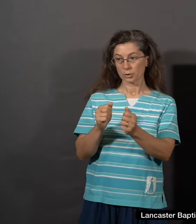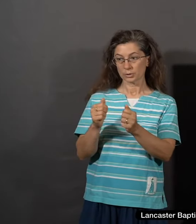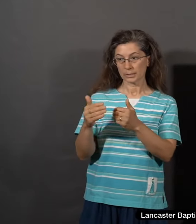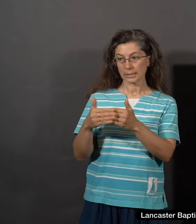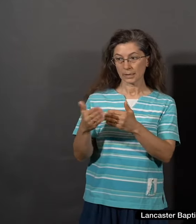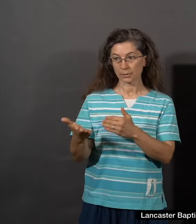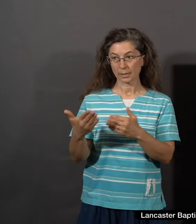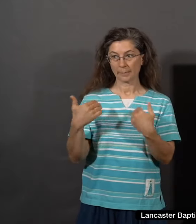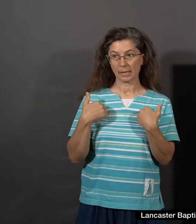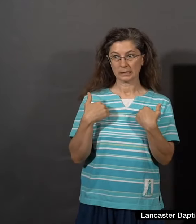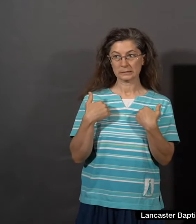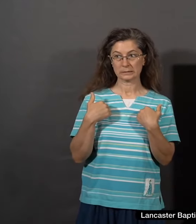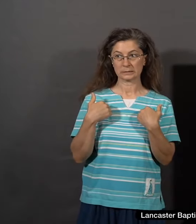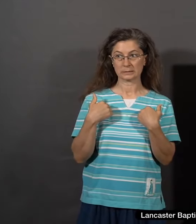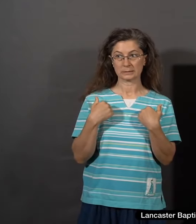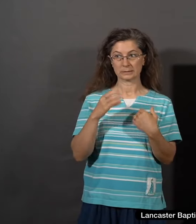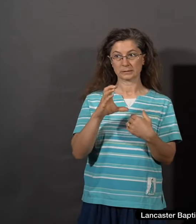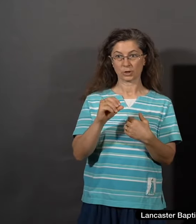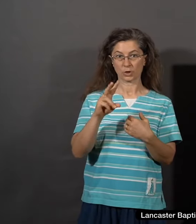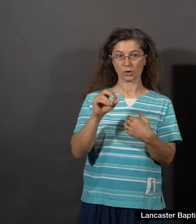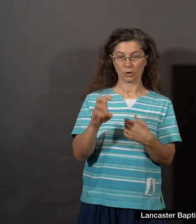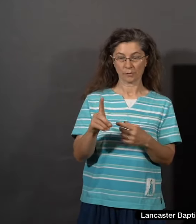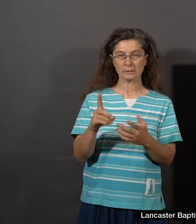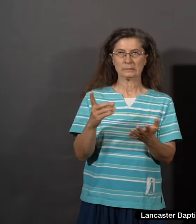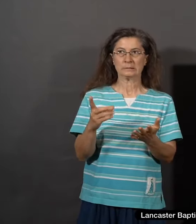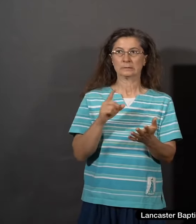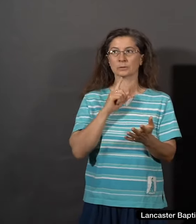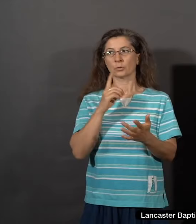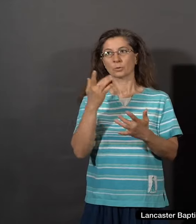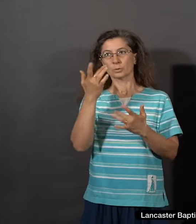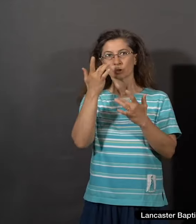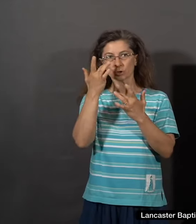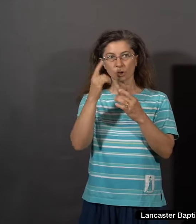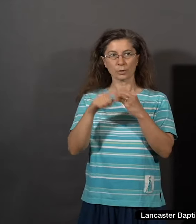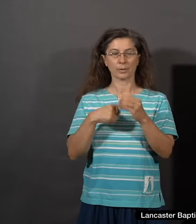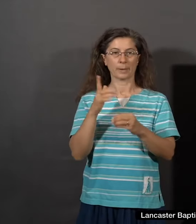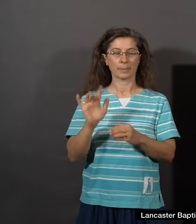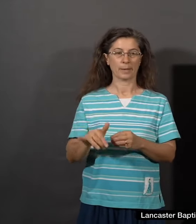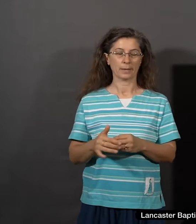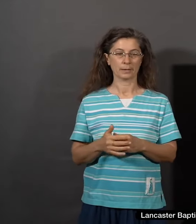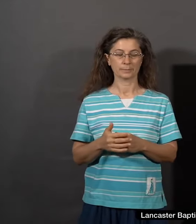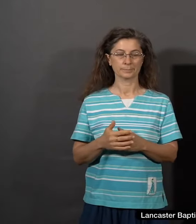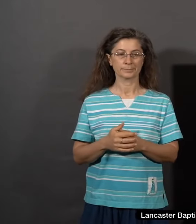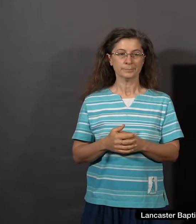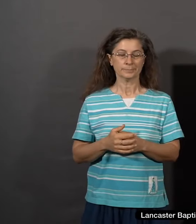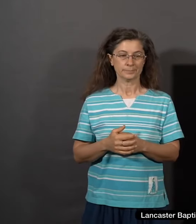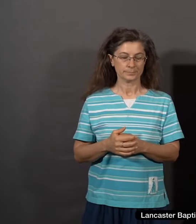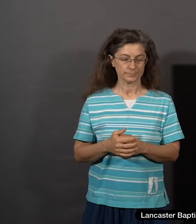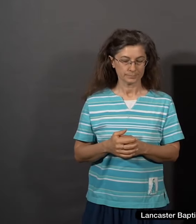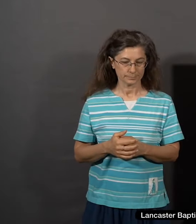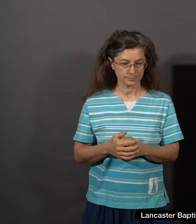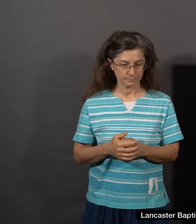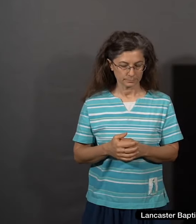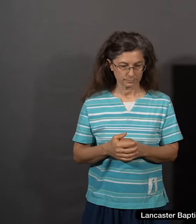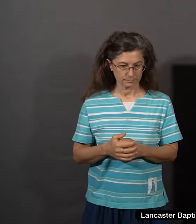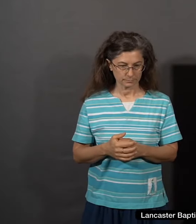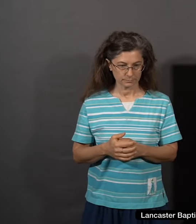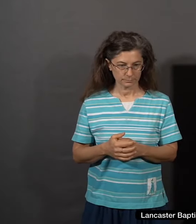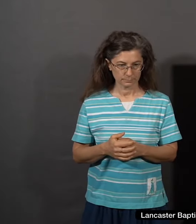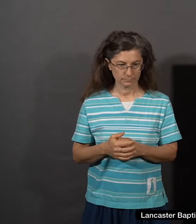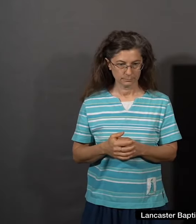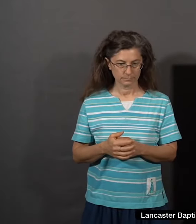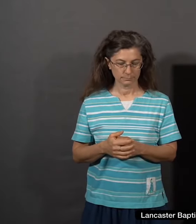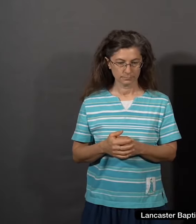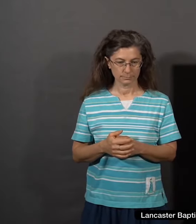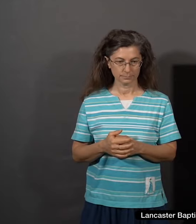virus so that always sends uh concern through the the whole hospital so well uh we've been